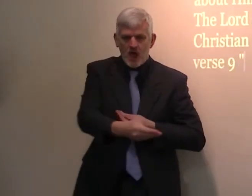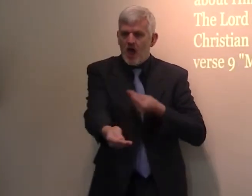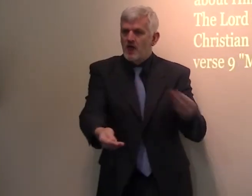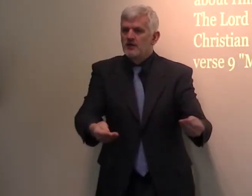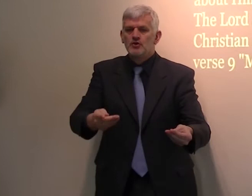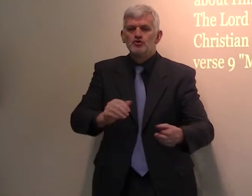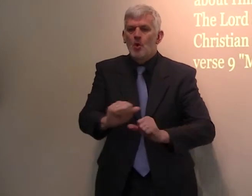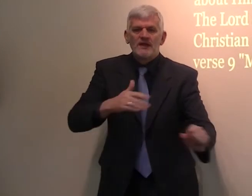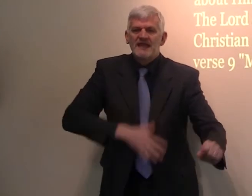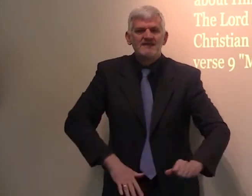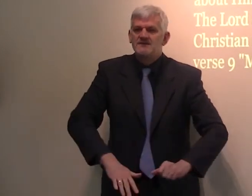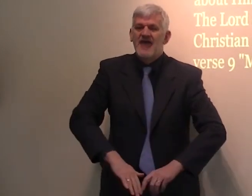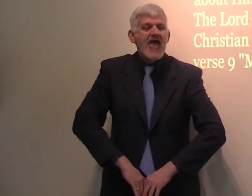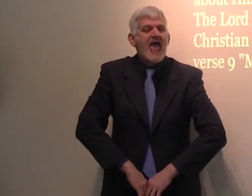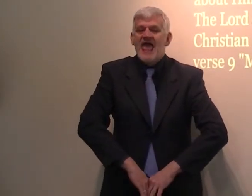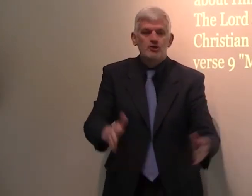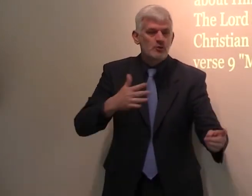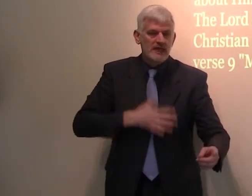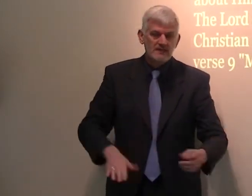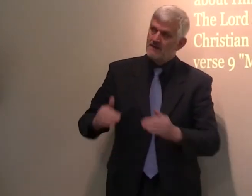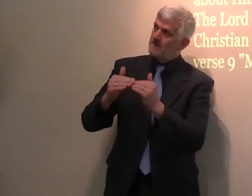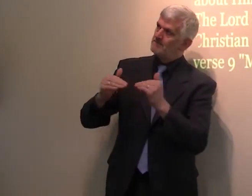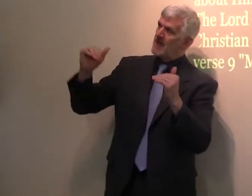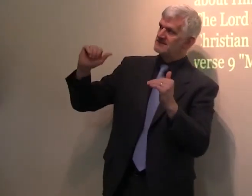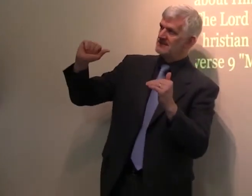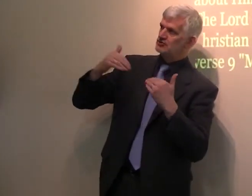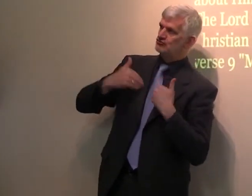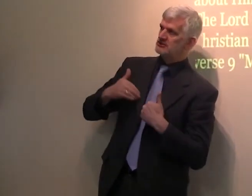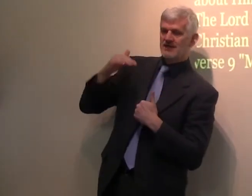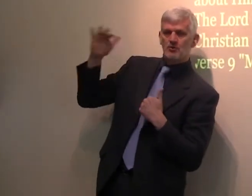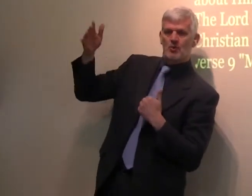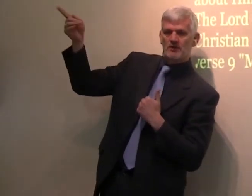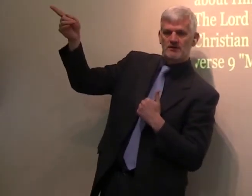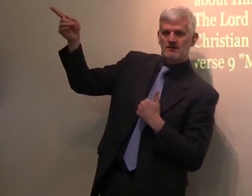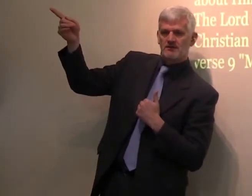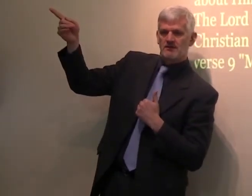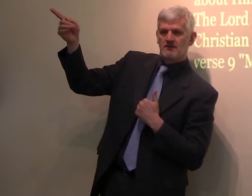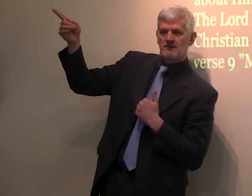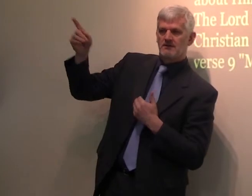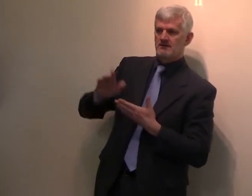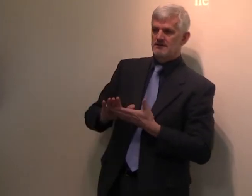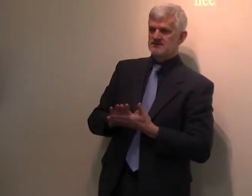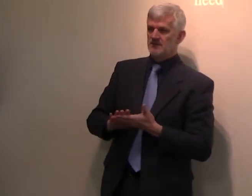in glory. That's the message the Lord is giving in each attribute to the church, to know